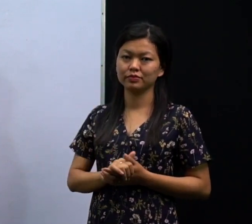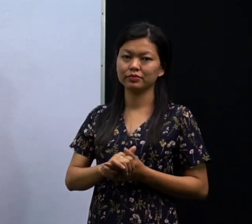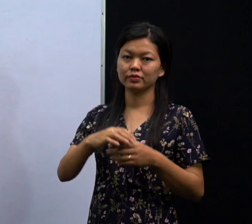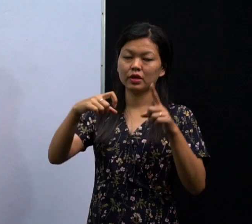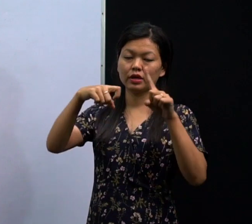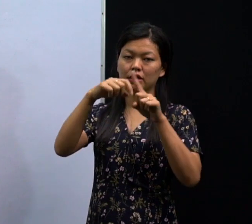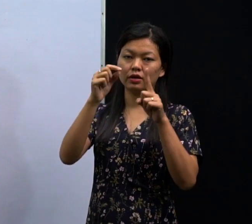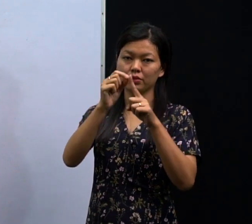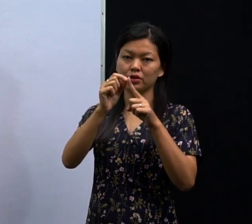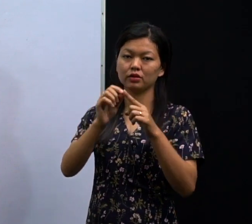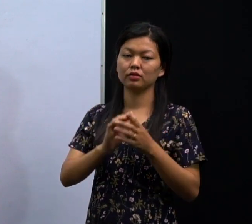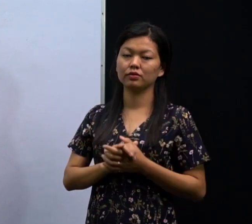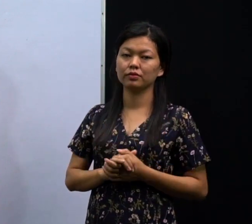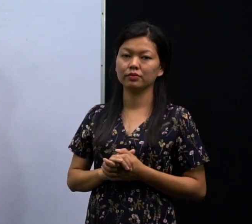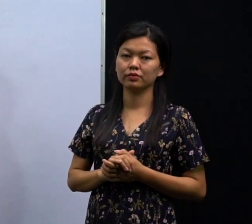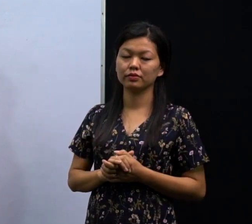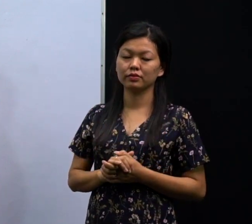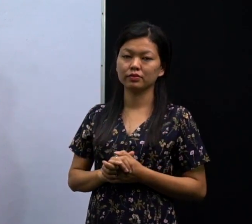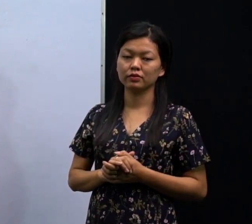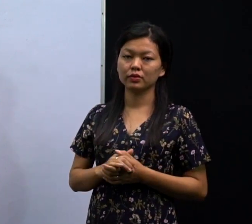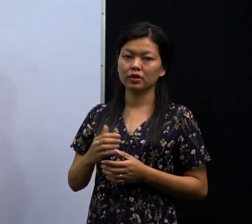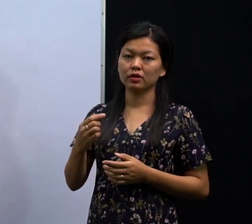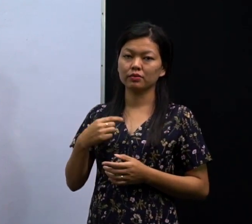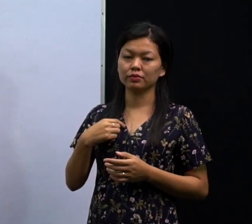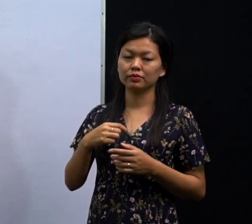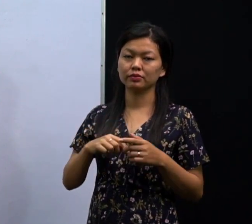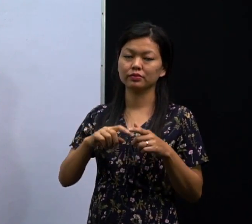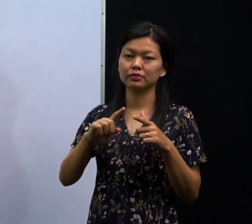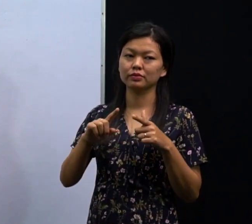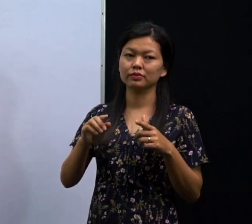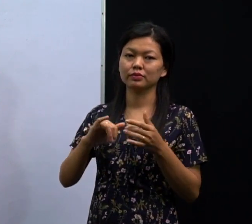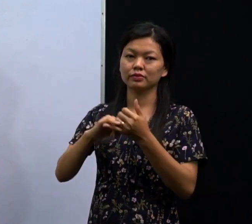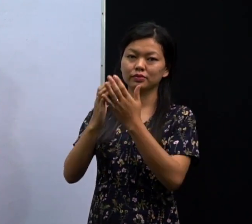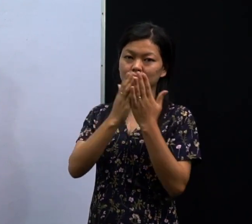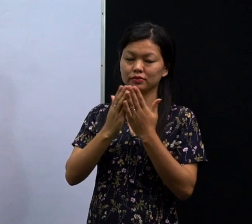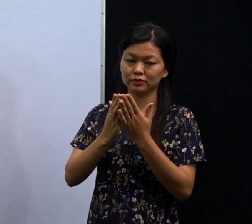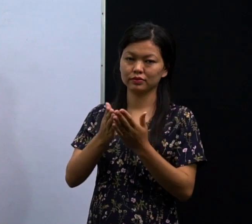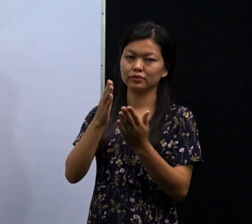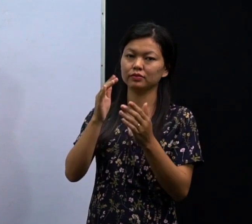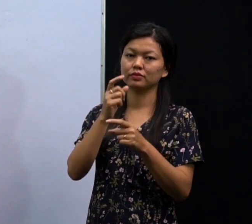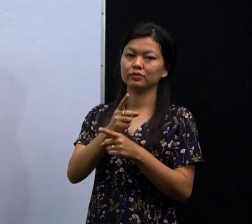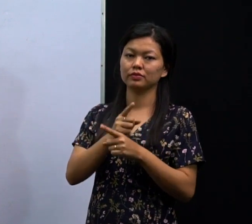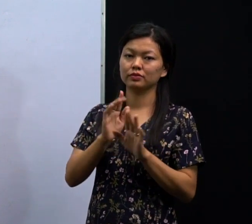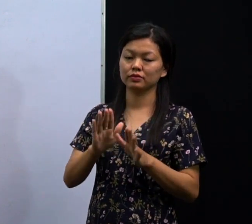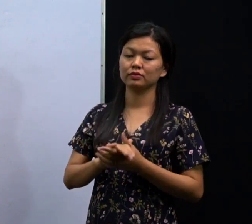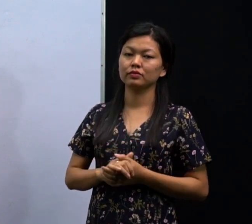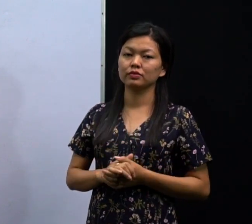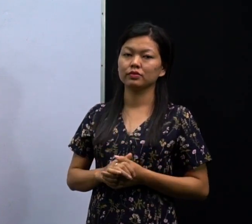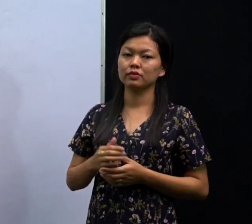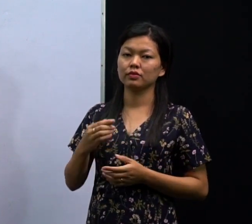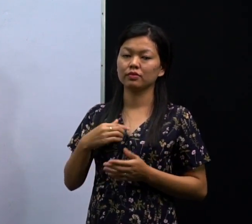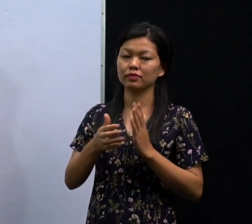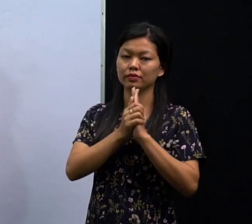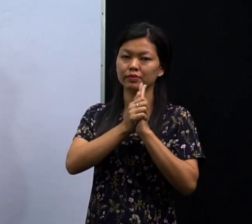KP Bakchi. I'm teaching in GRU school. I'm in profession in mathematics